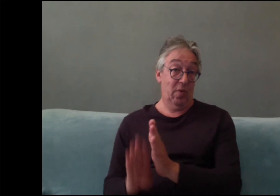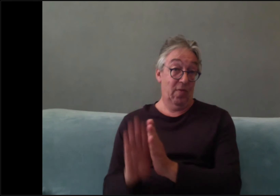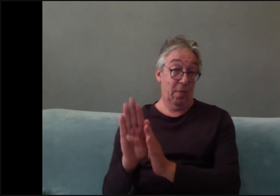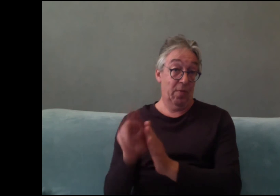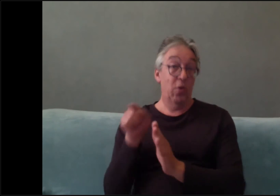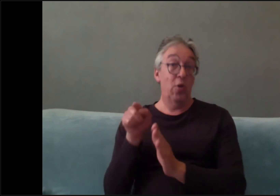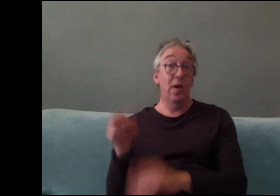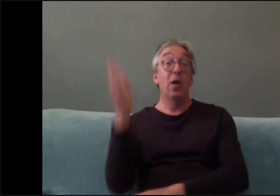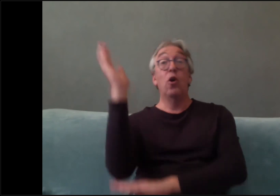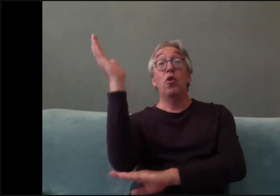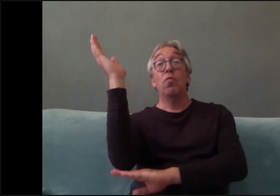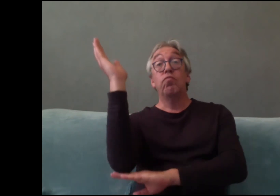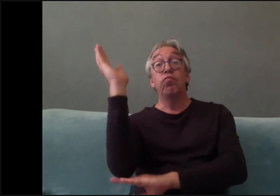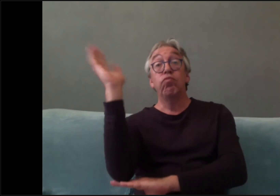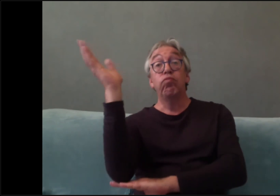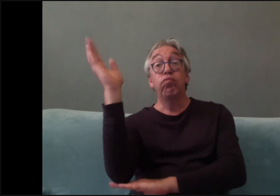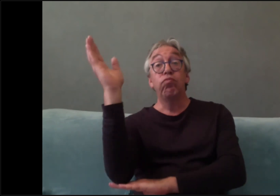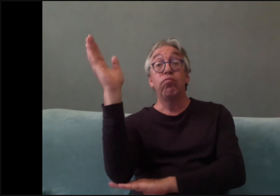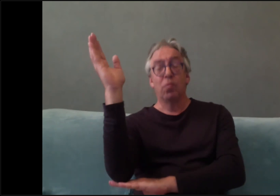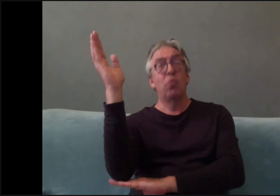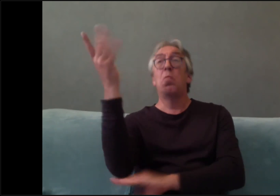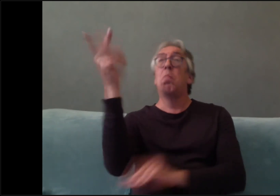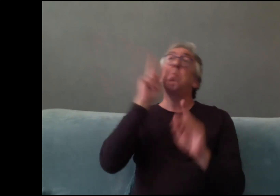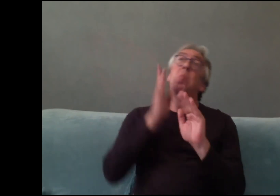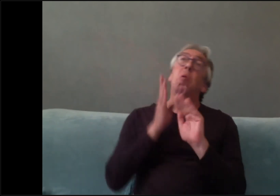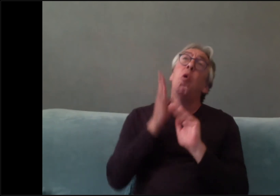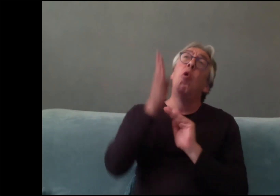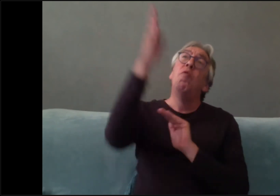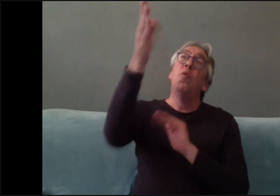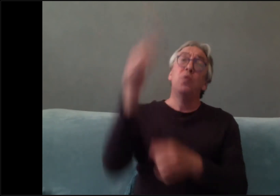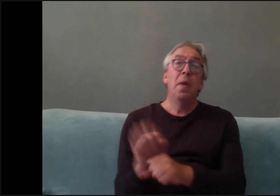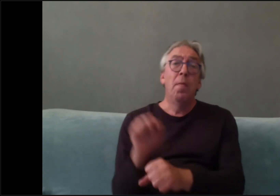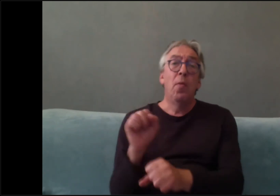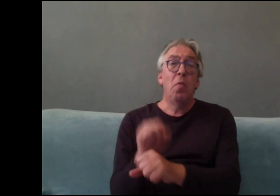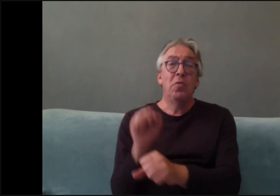about the prospects of future employment for persons with disabilities.